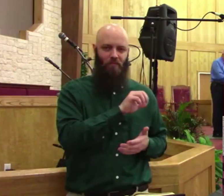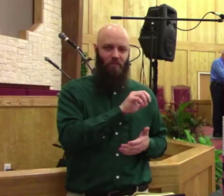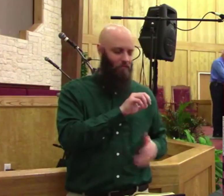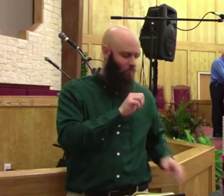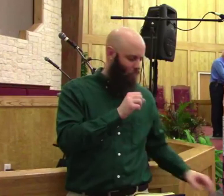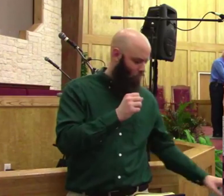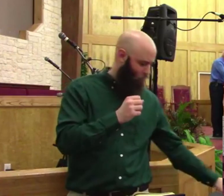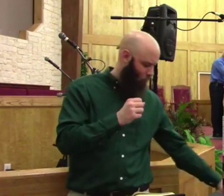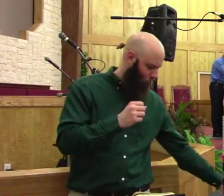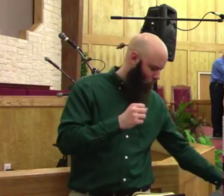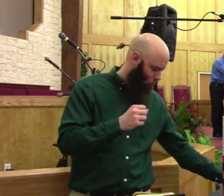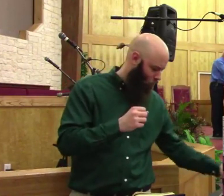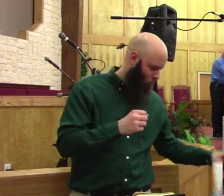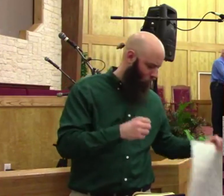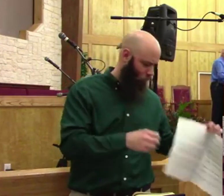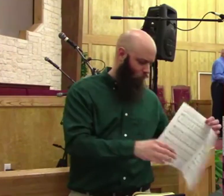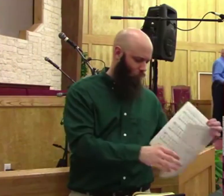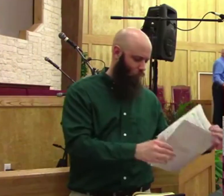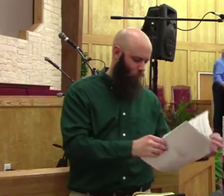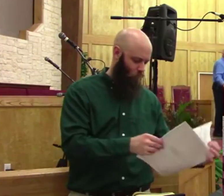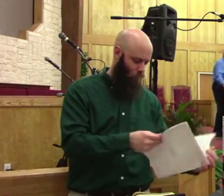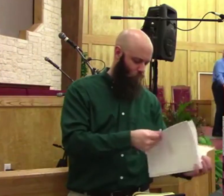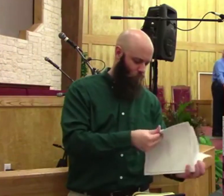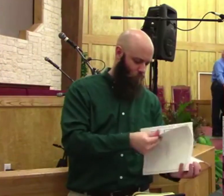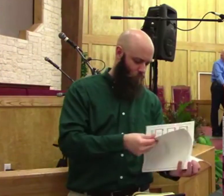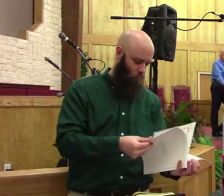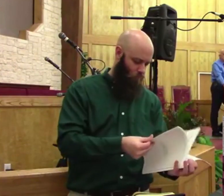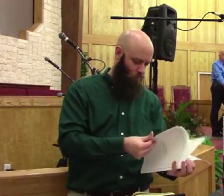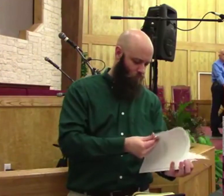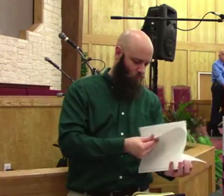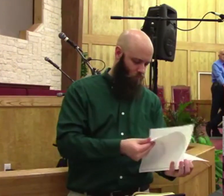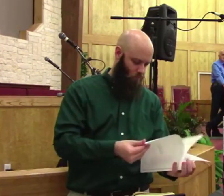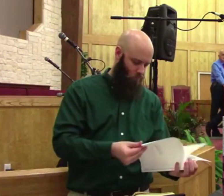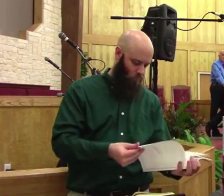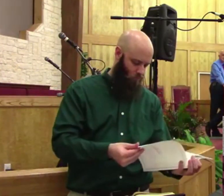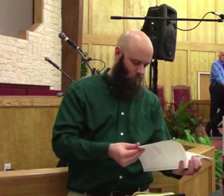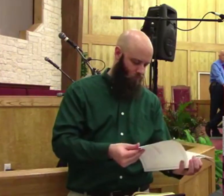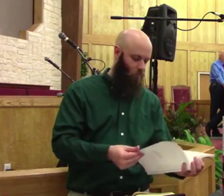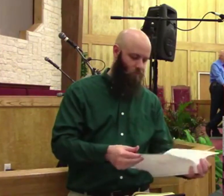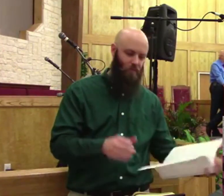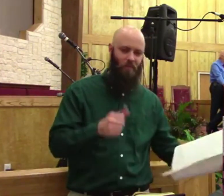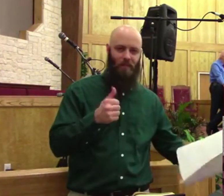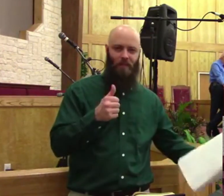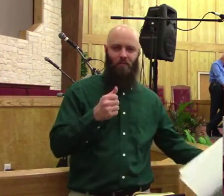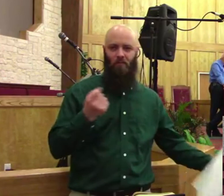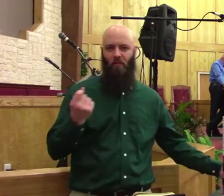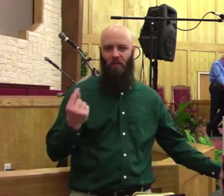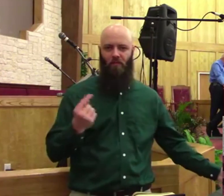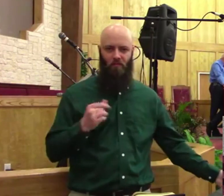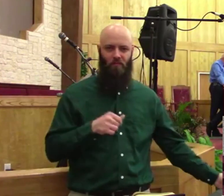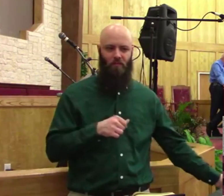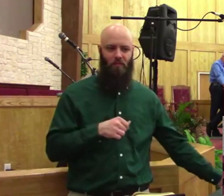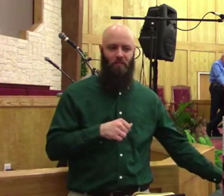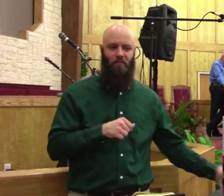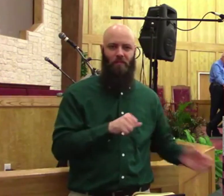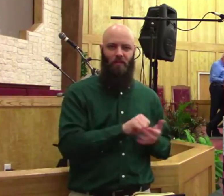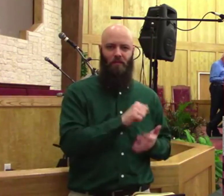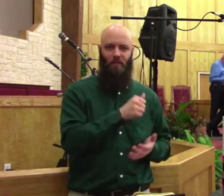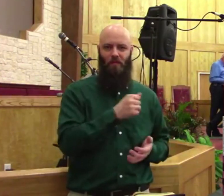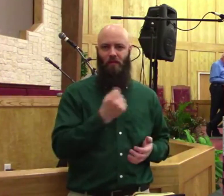about how it is that we establish what we think and what we believe and what we're going to live